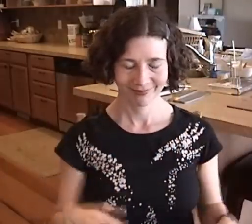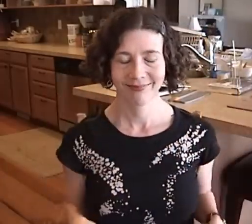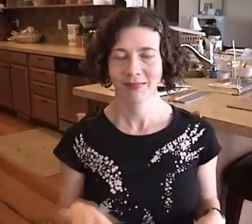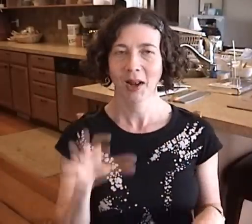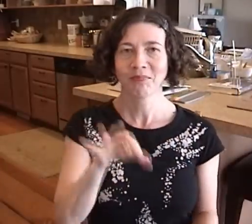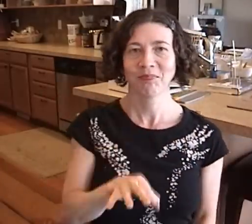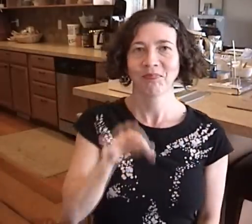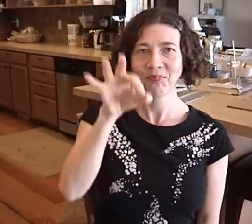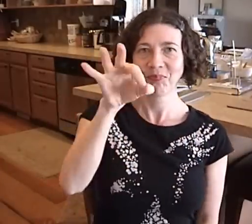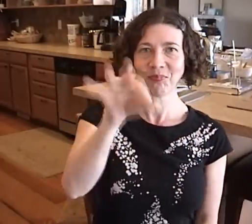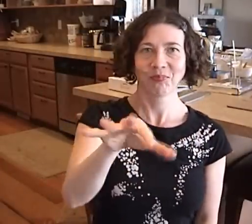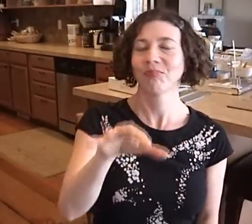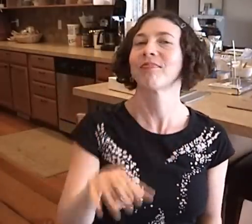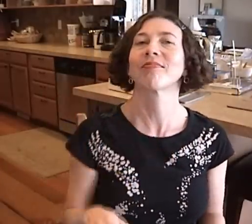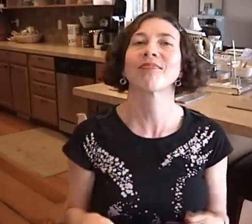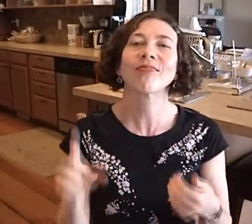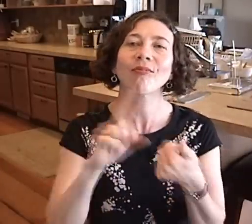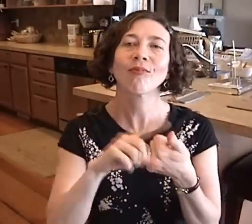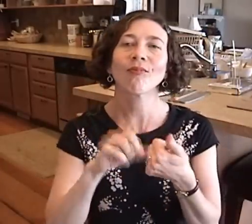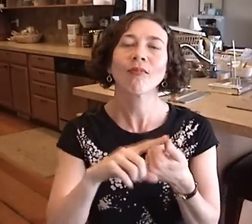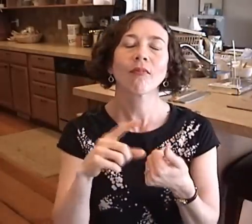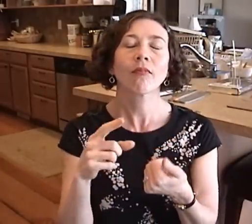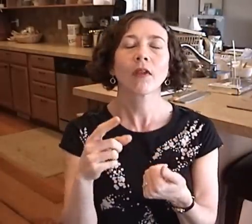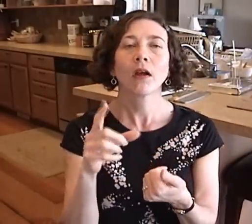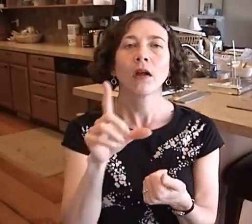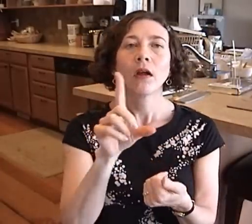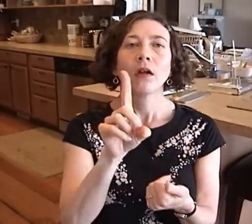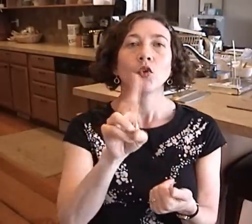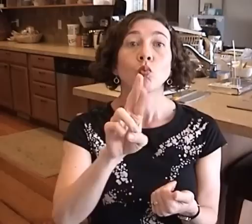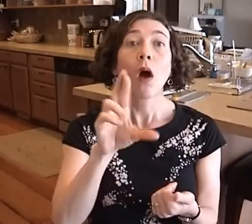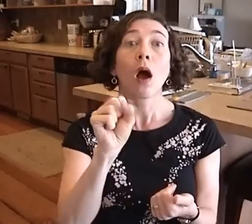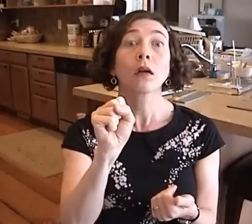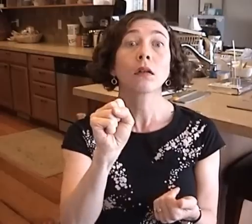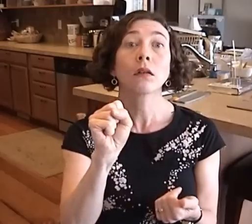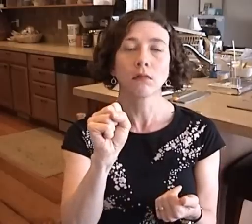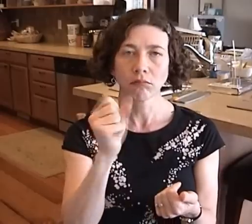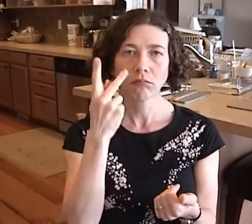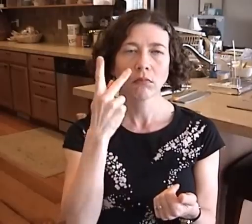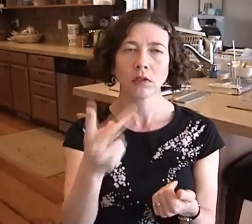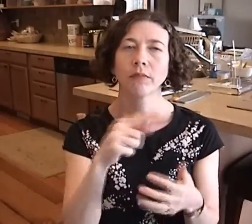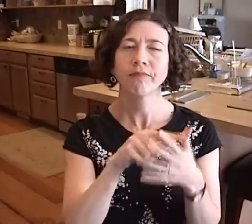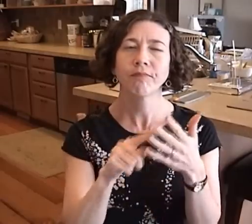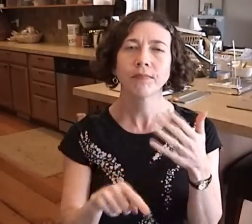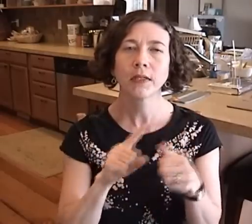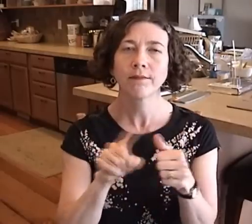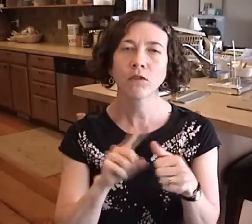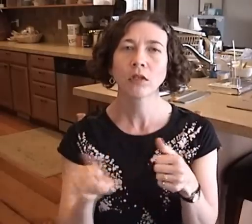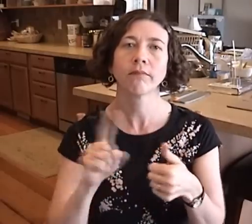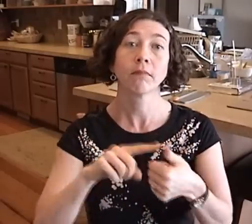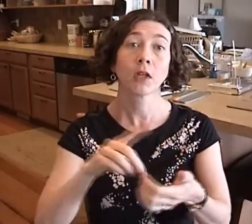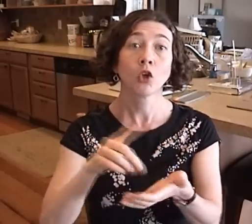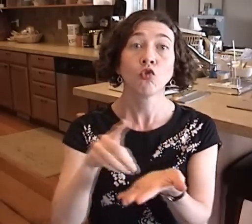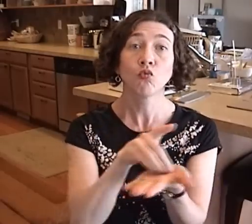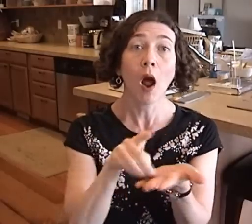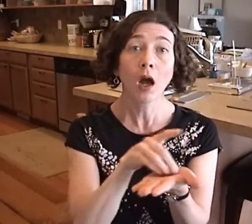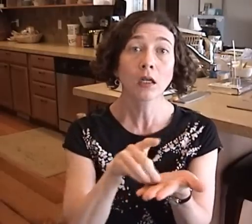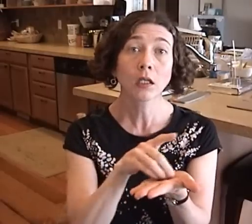you. Come on. Just try it. Just for a second. Just try being brave. Oh, and stop cowering.